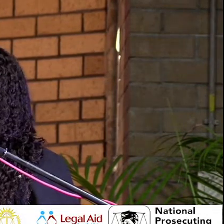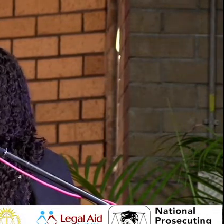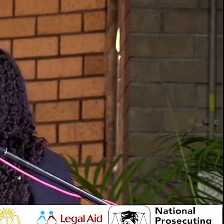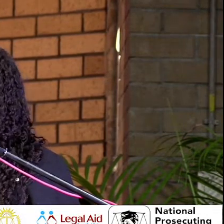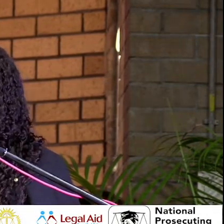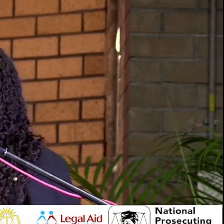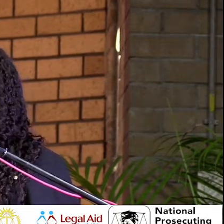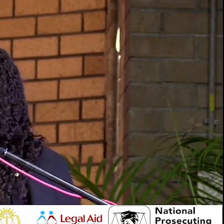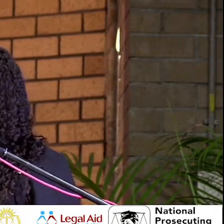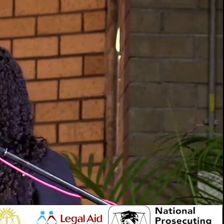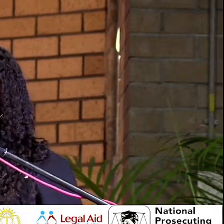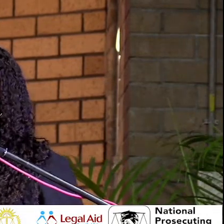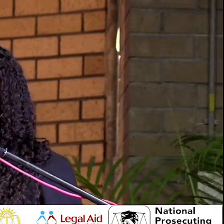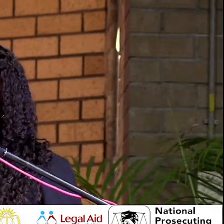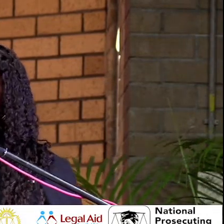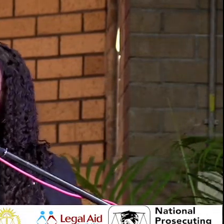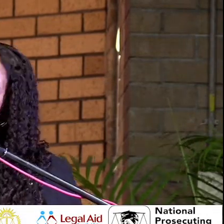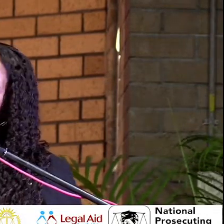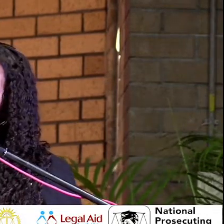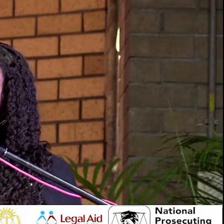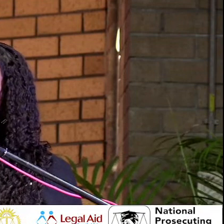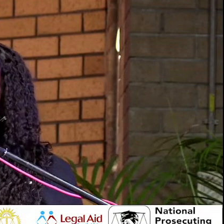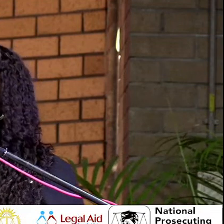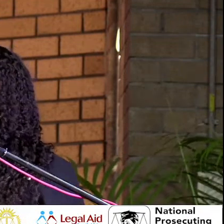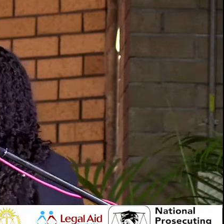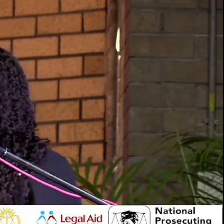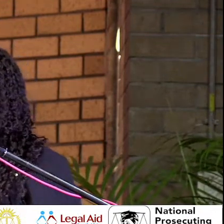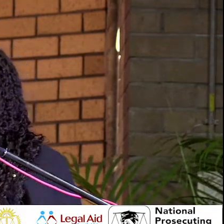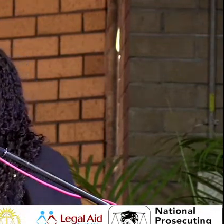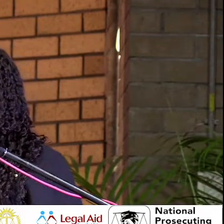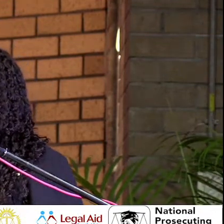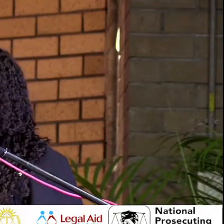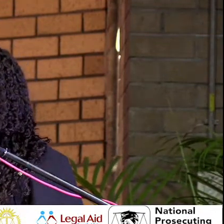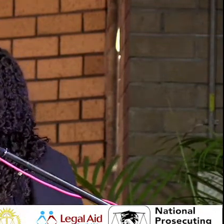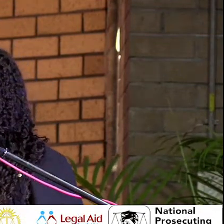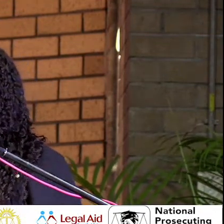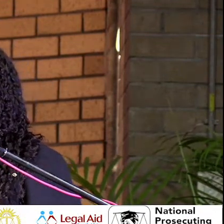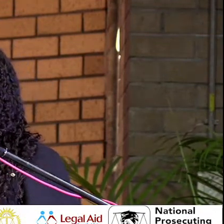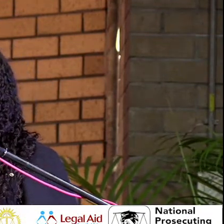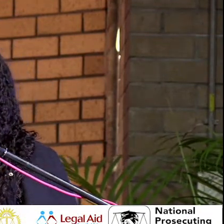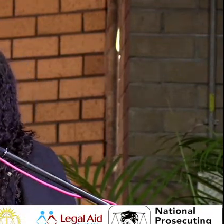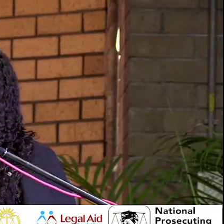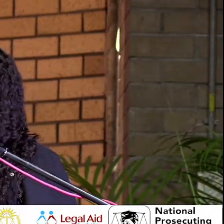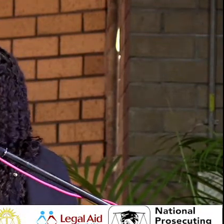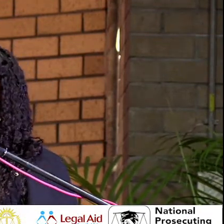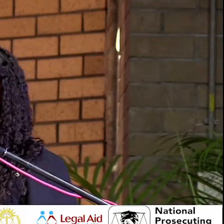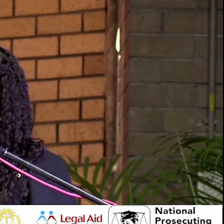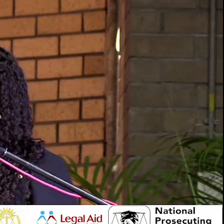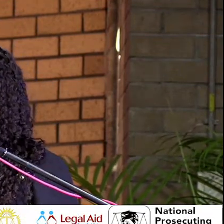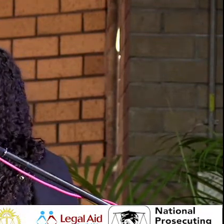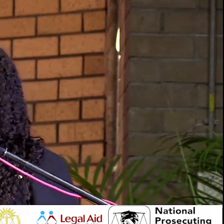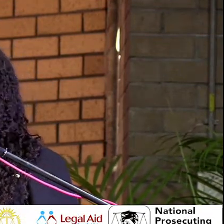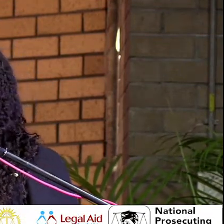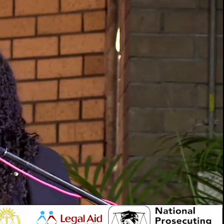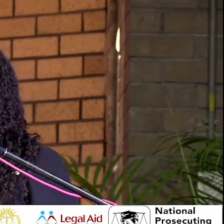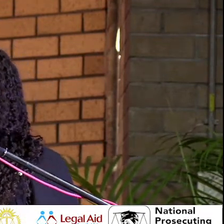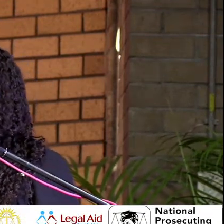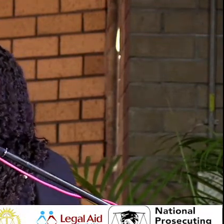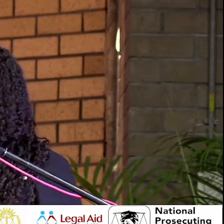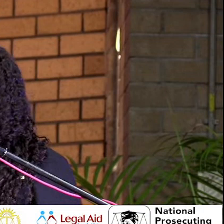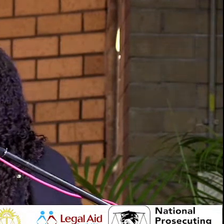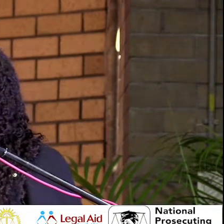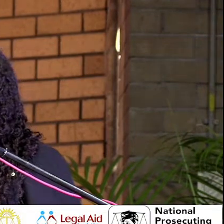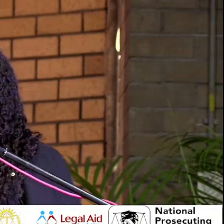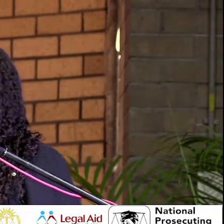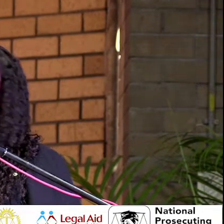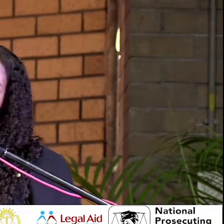abantu ababanjweyo, abancedi nje abantu abavela phakathi enkundleni. Unengxaki ufuna ukuqhawula umtshato nomyeni wakho uhlukumezekile endlini